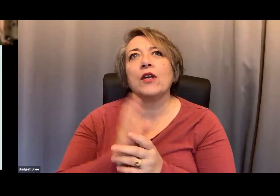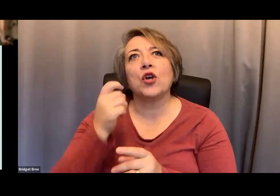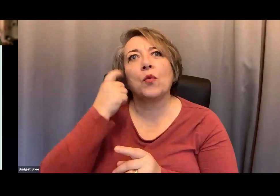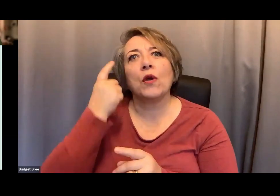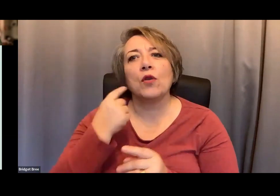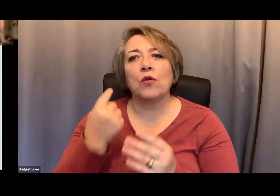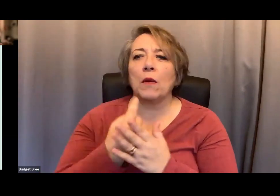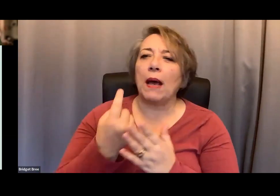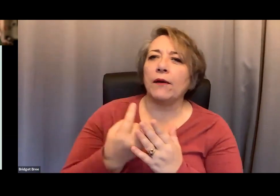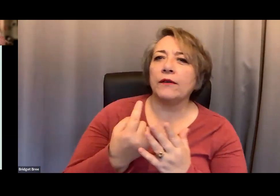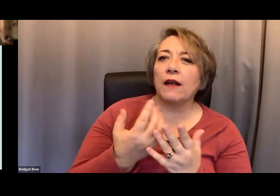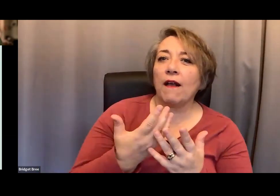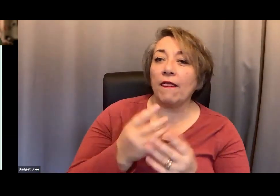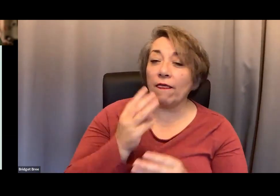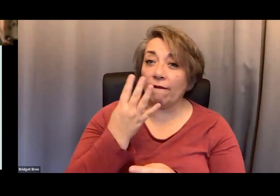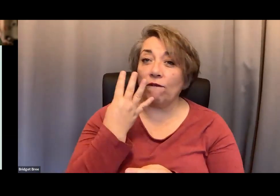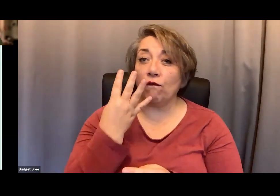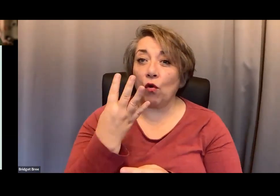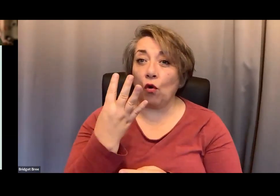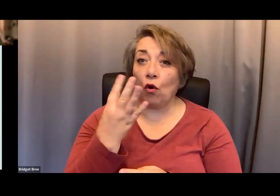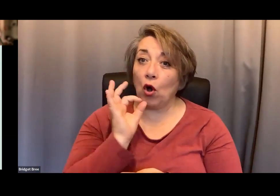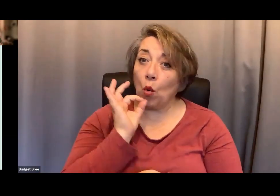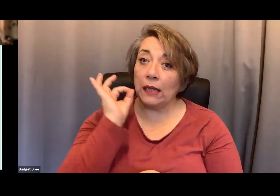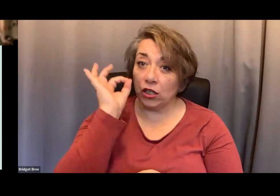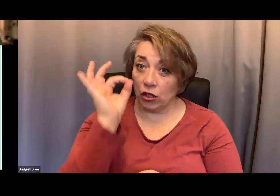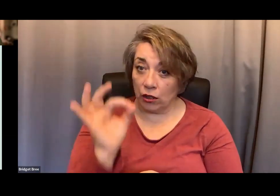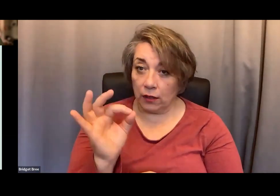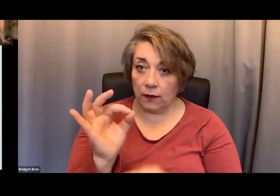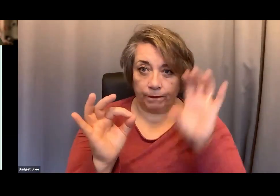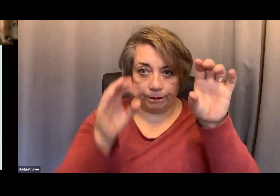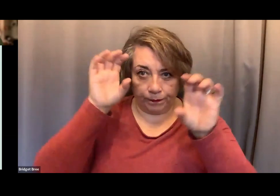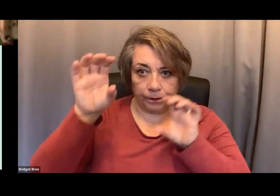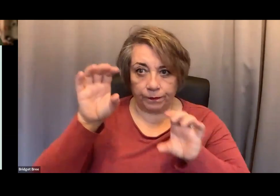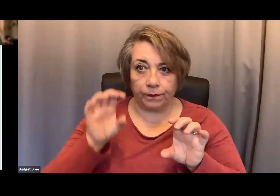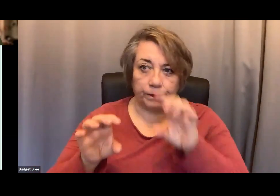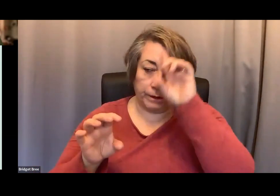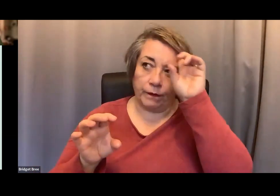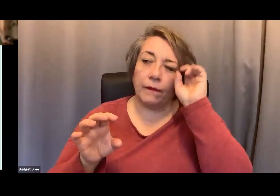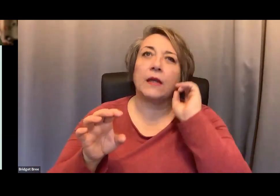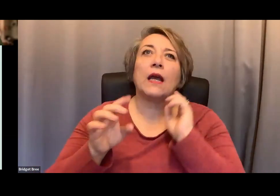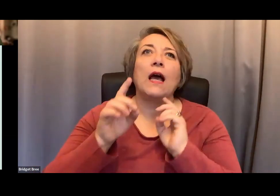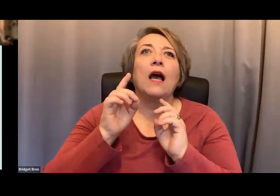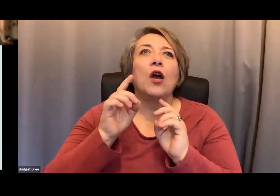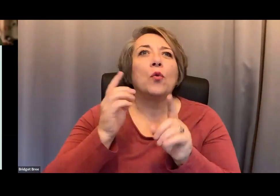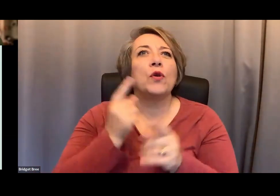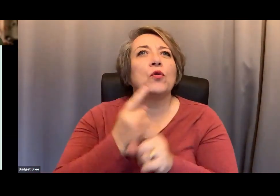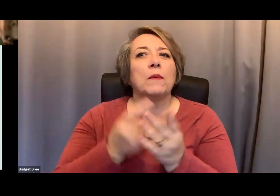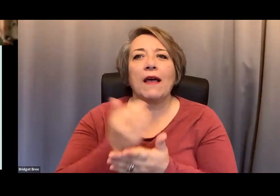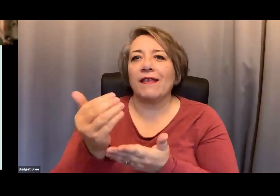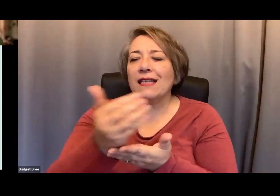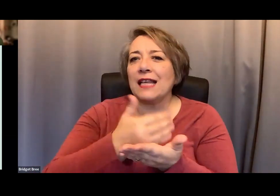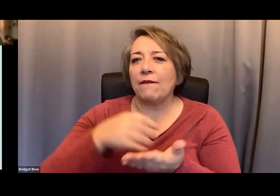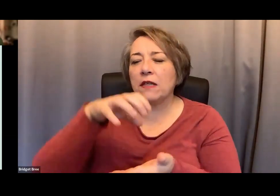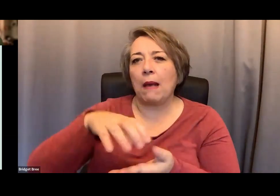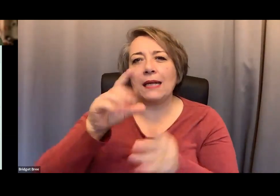inquiry questions that you've just seen, each of the 4 lens questions, and turned the safe and just space language and ideas into a practical